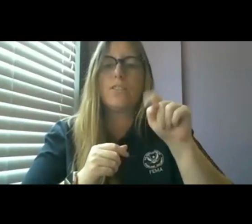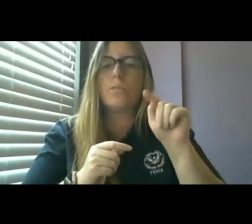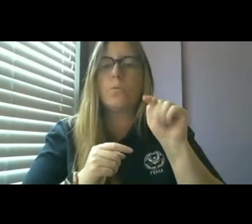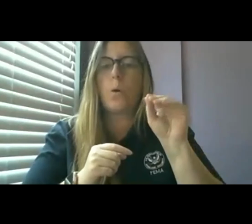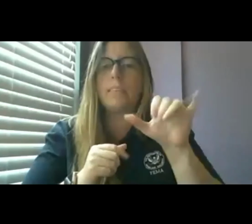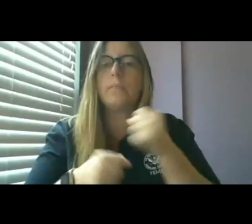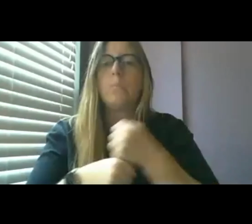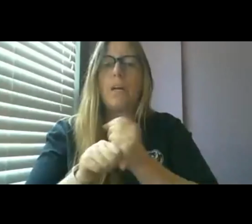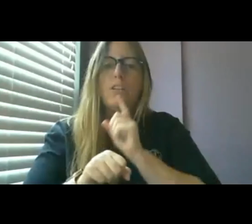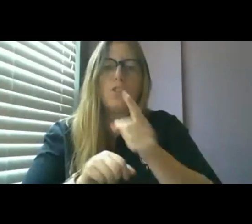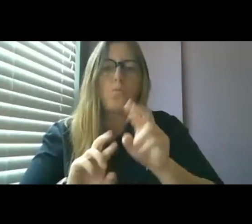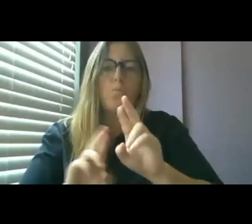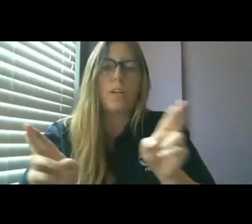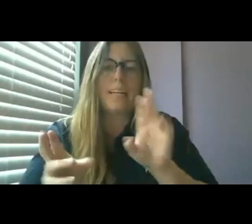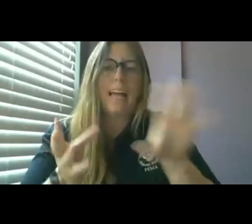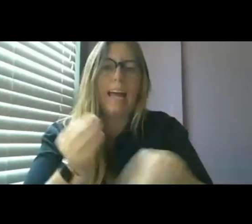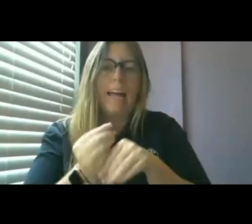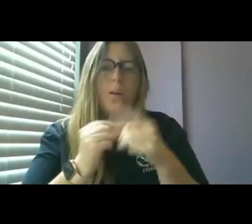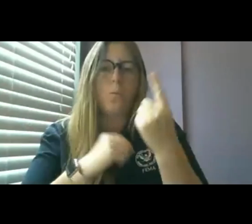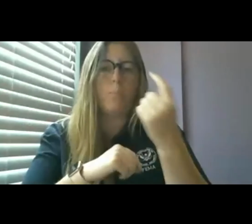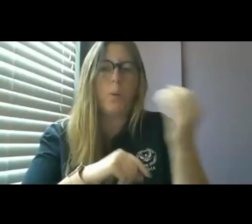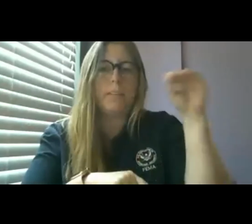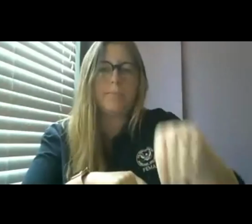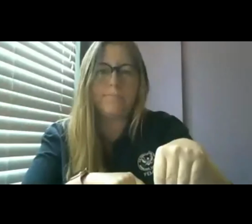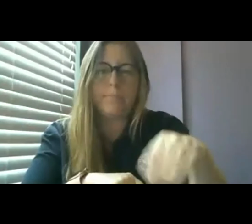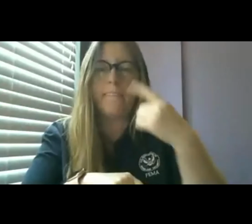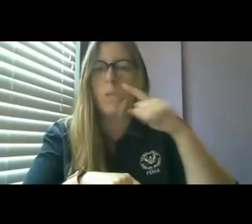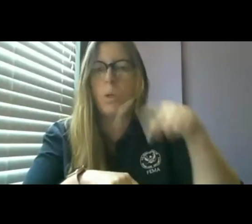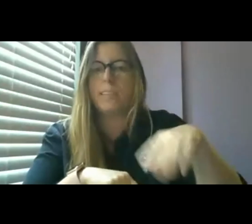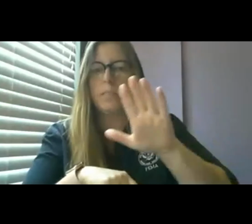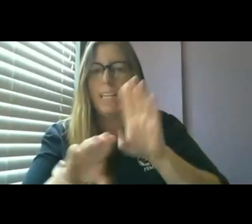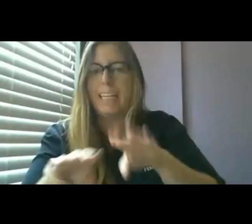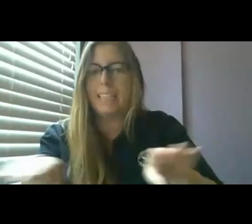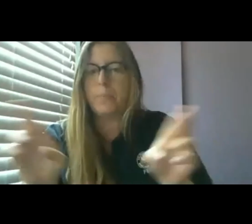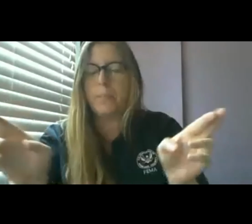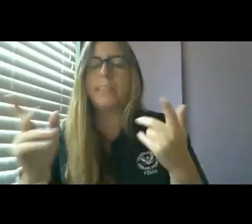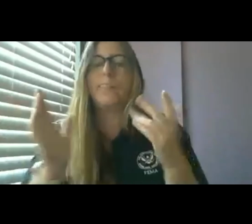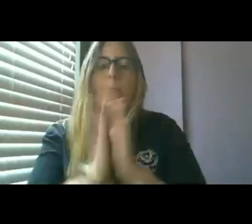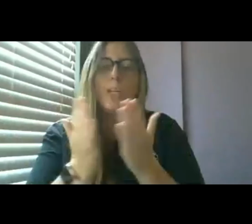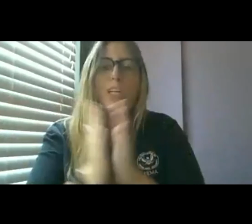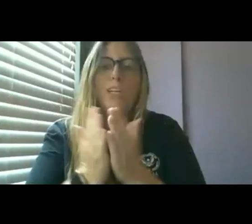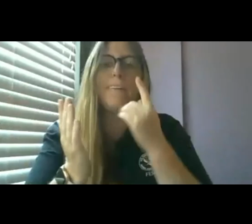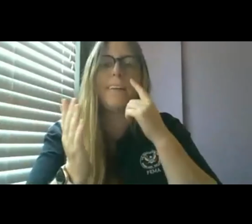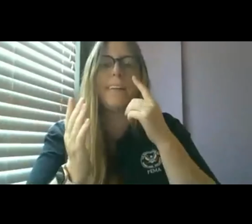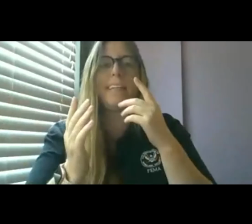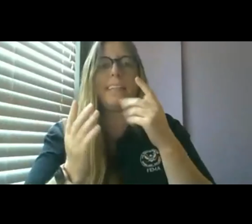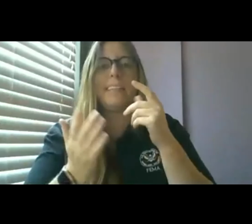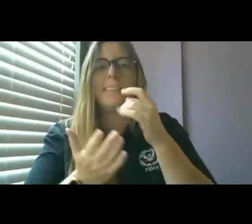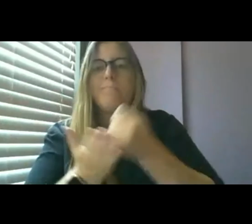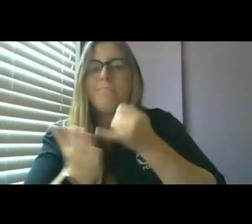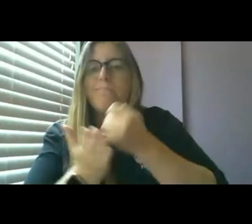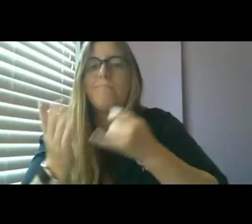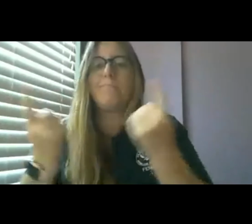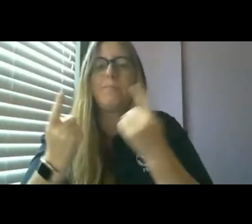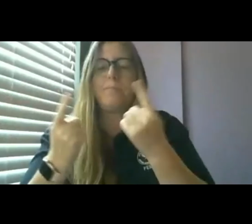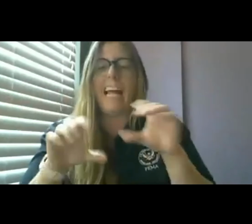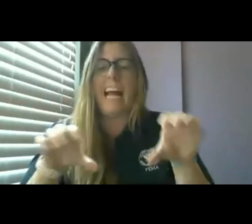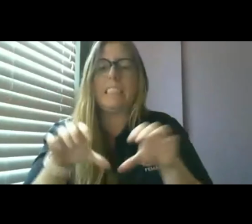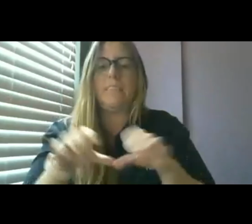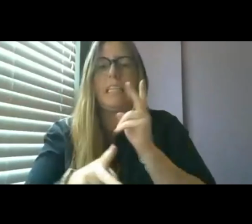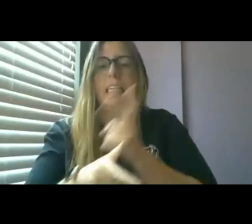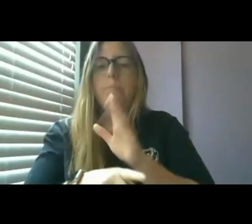may need sensory toys or fidget toys. Just make sure you add some of those while you're packing up anyway. Children need things to do,